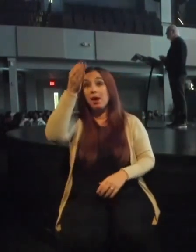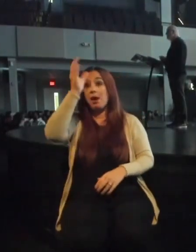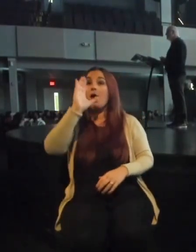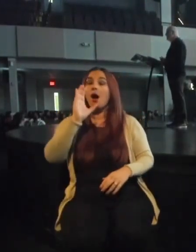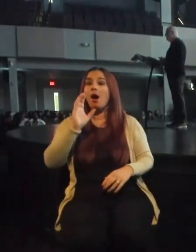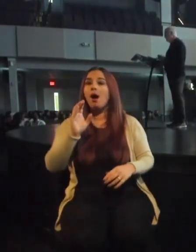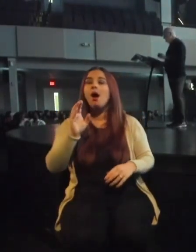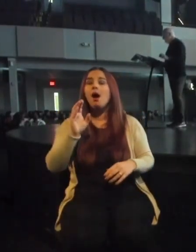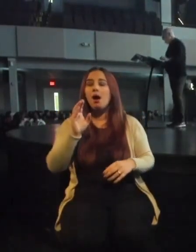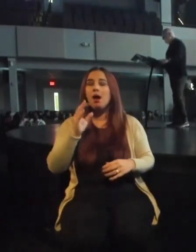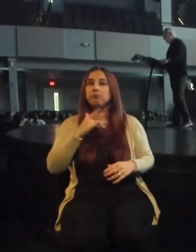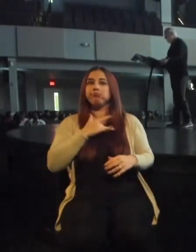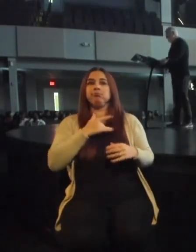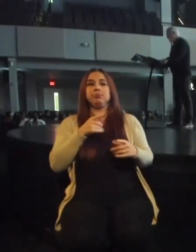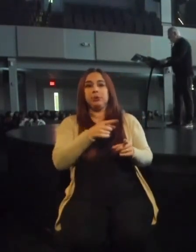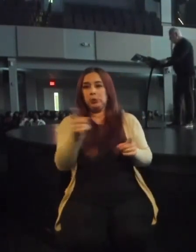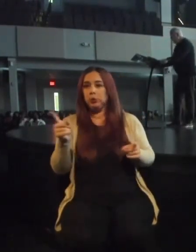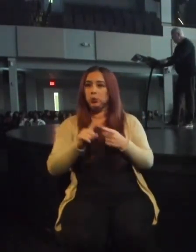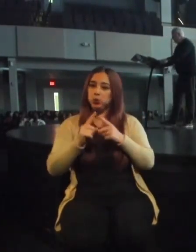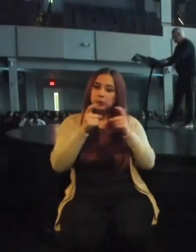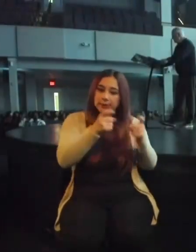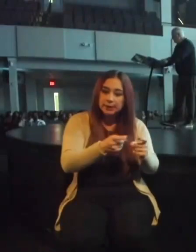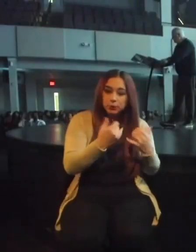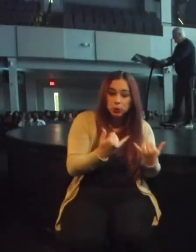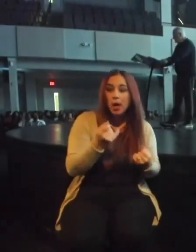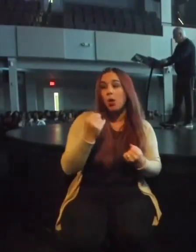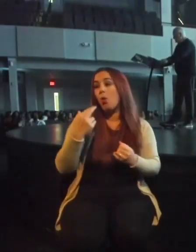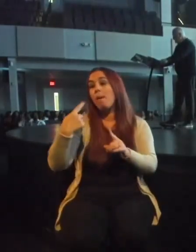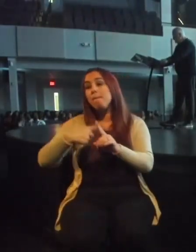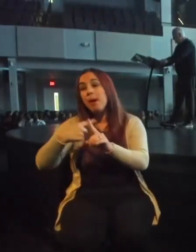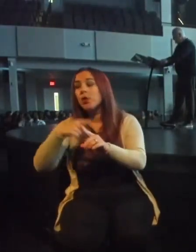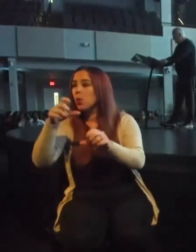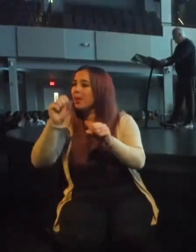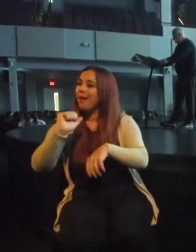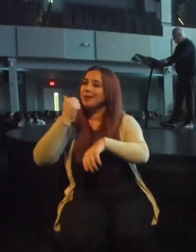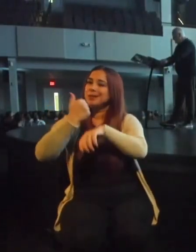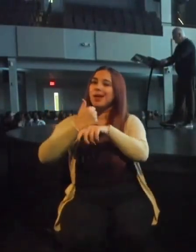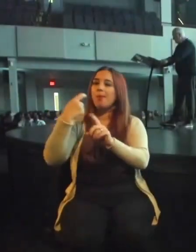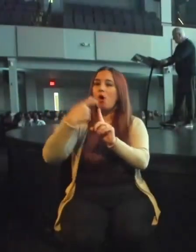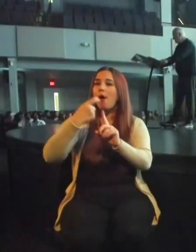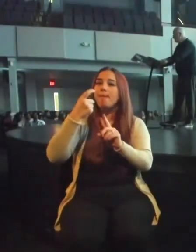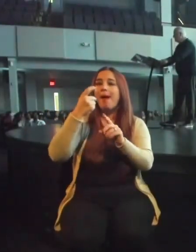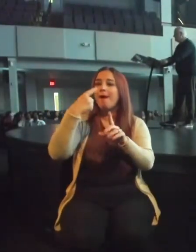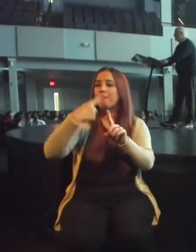on your heart to give today or to give monthly, you can set up recurring giving at